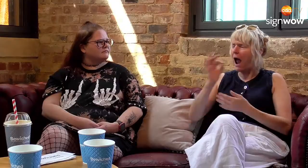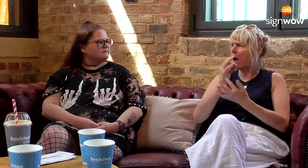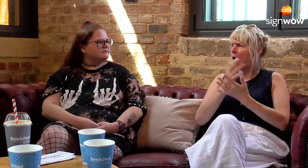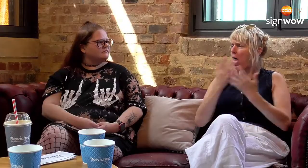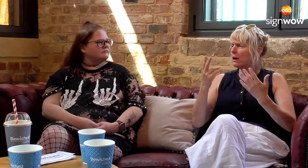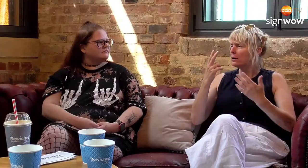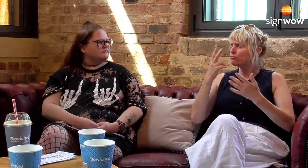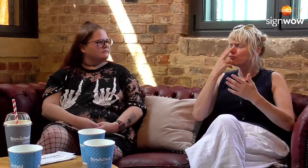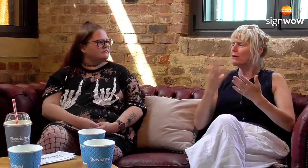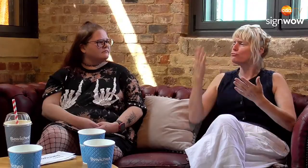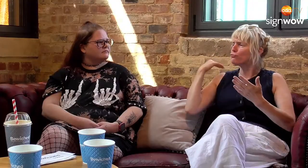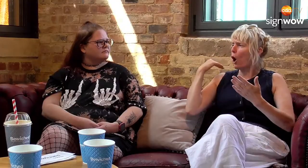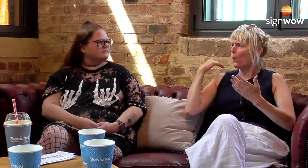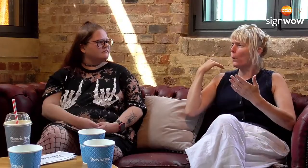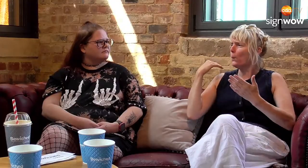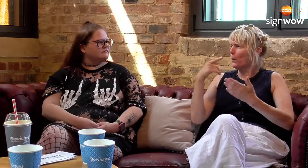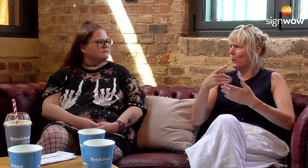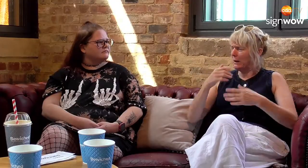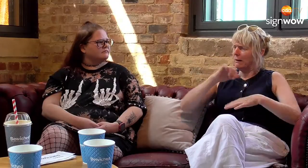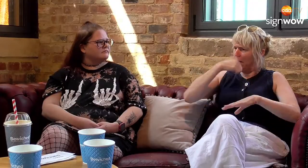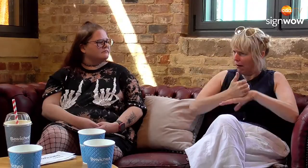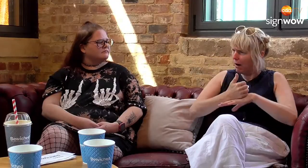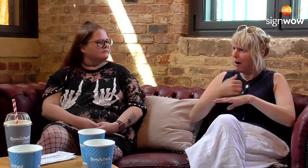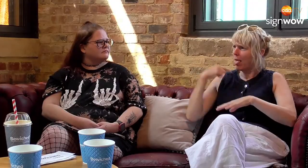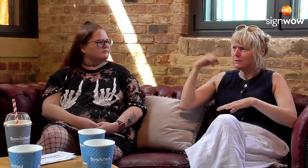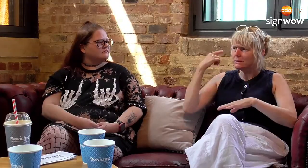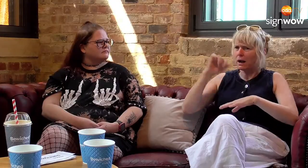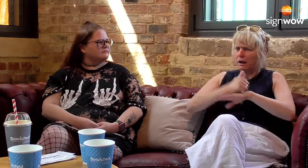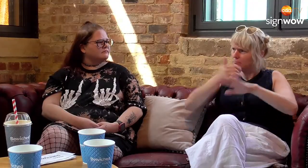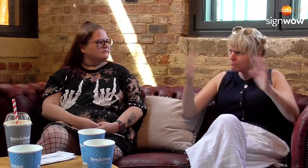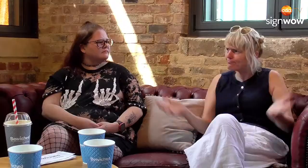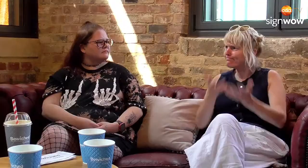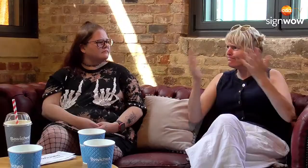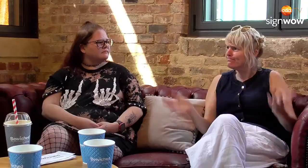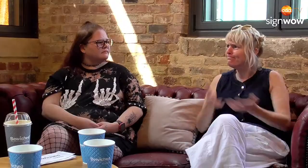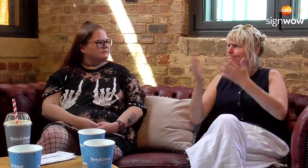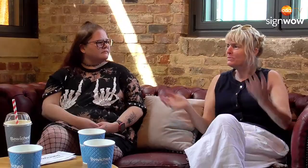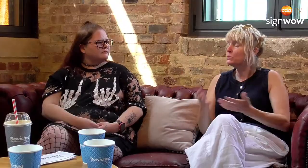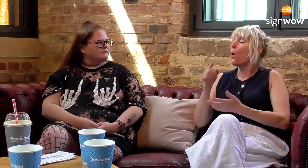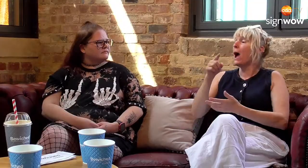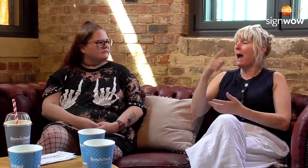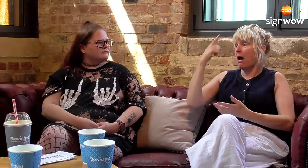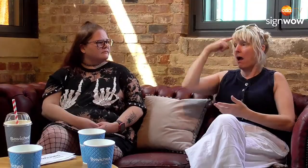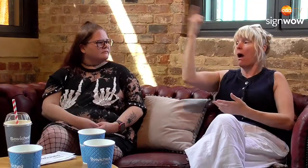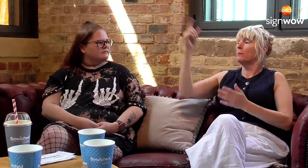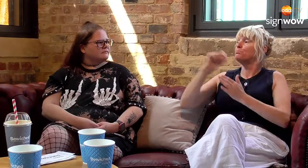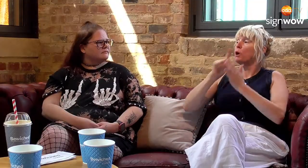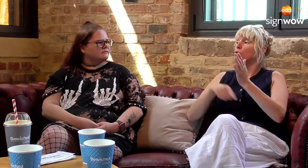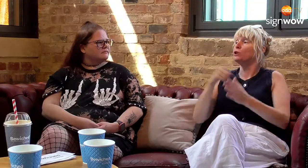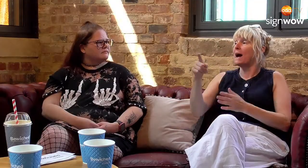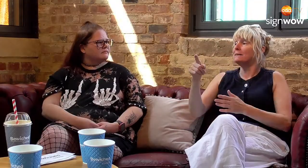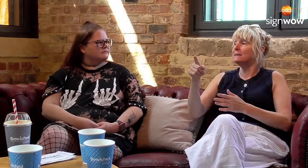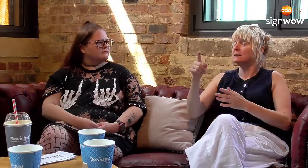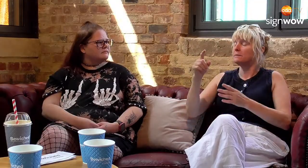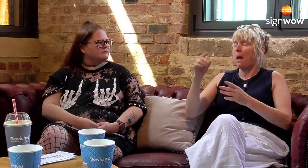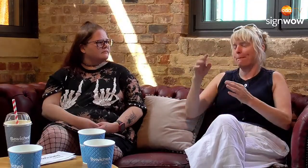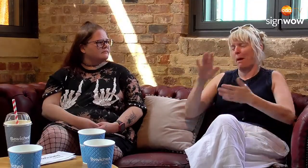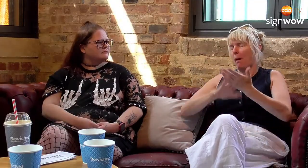He told me he's an architect from many, many years ago, and he set up different things in London, and he had an idea about